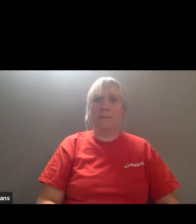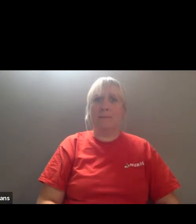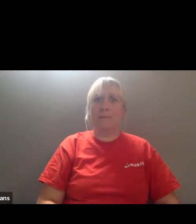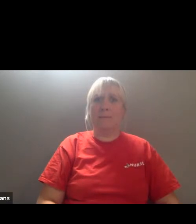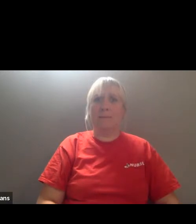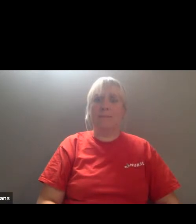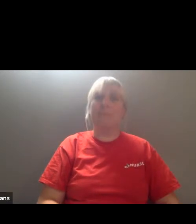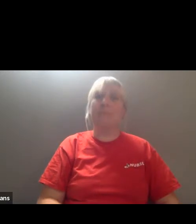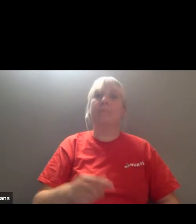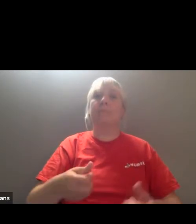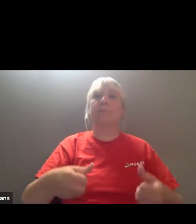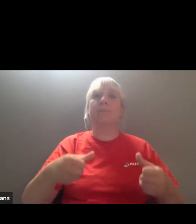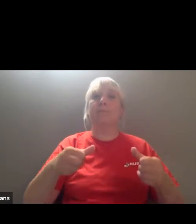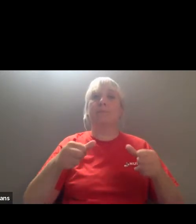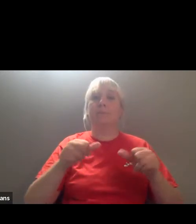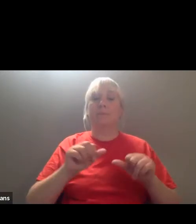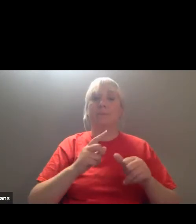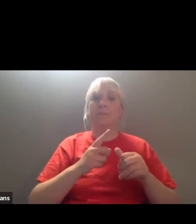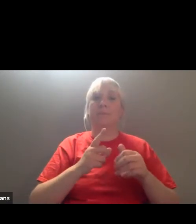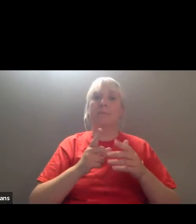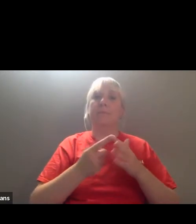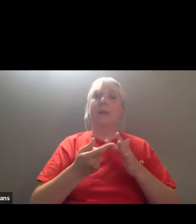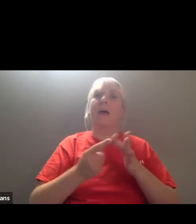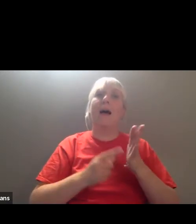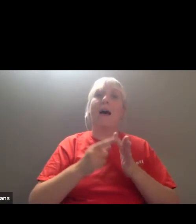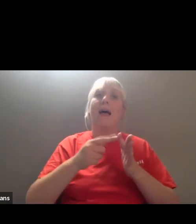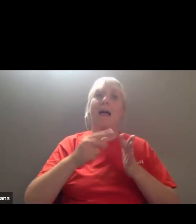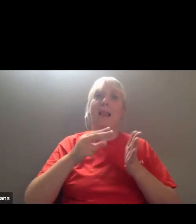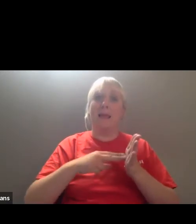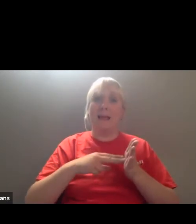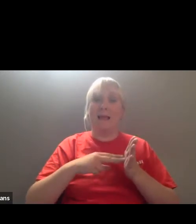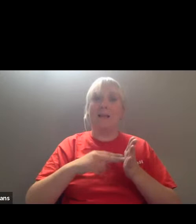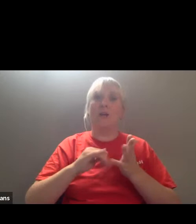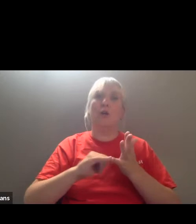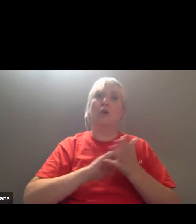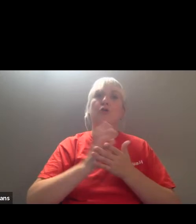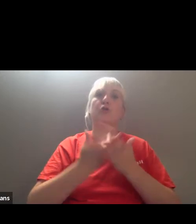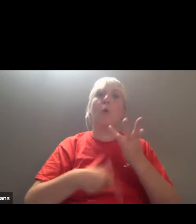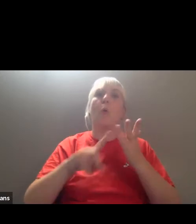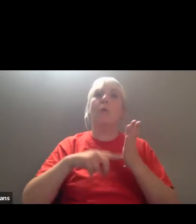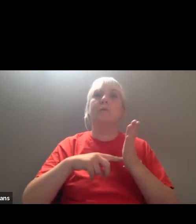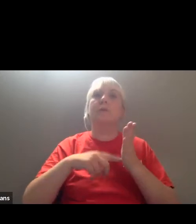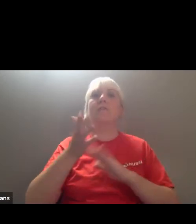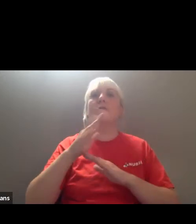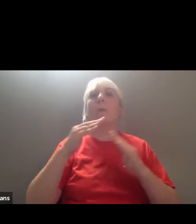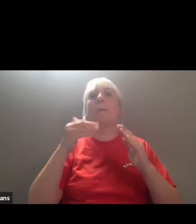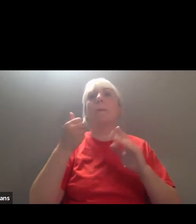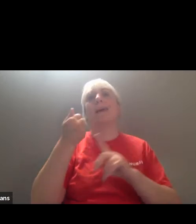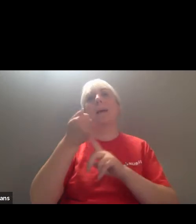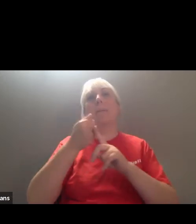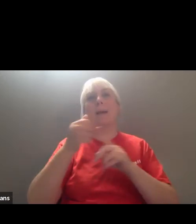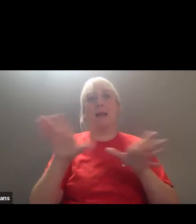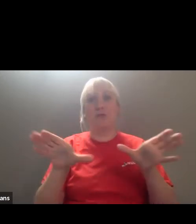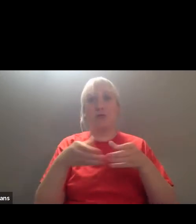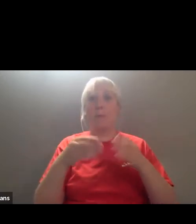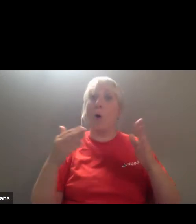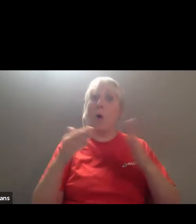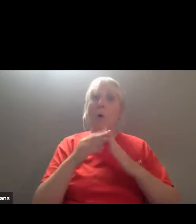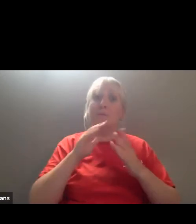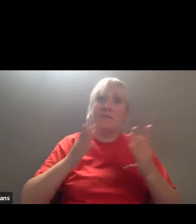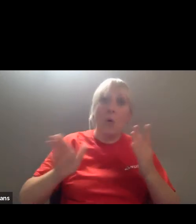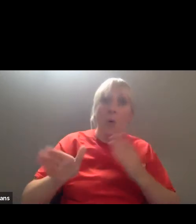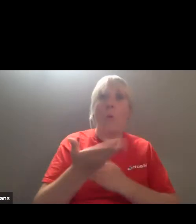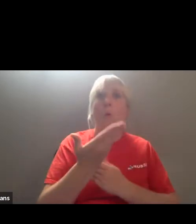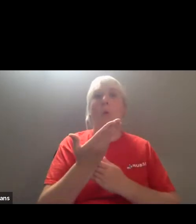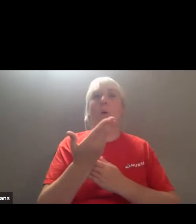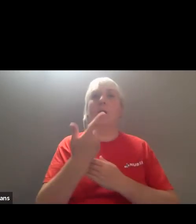Eileen Short from the campaign group Homes for All links tenants and housing campaigns